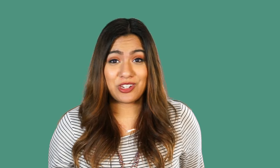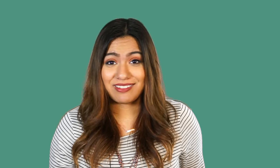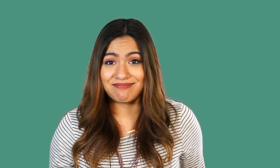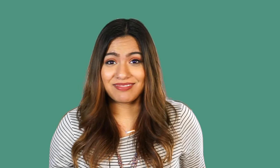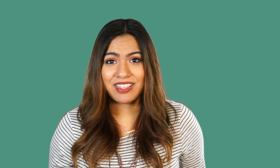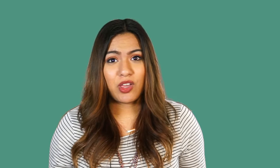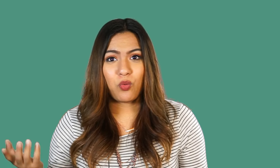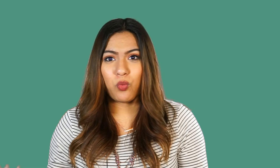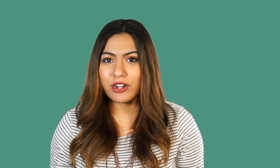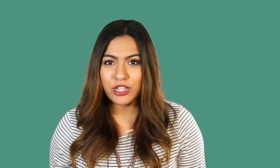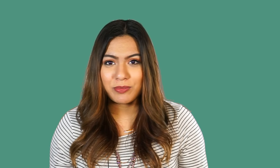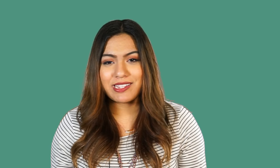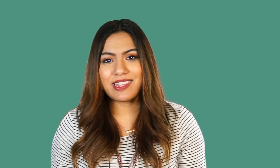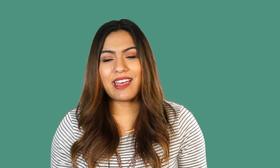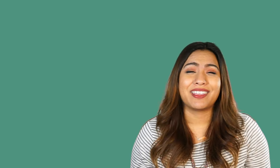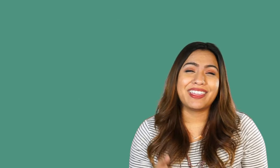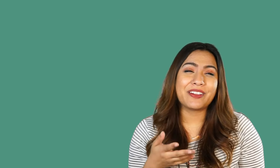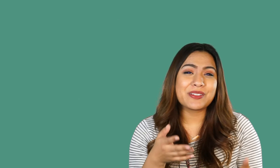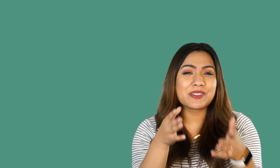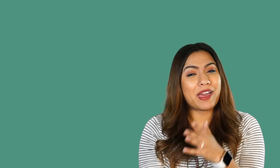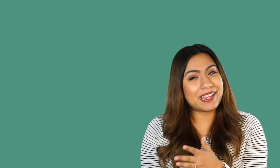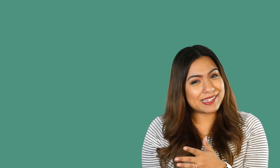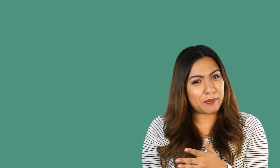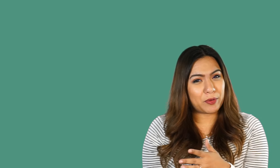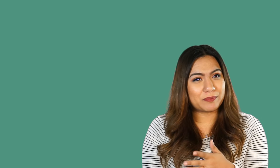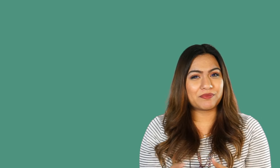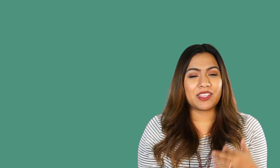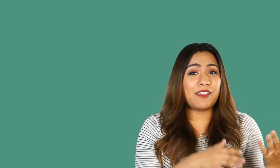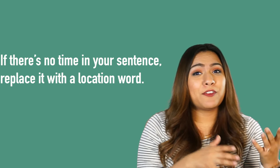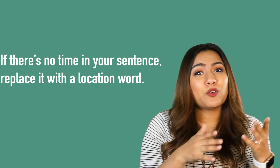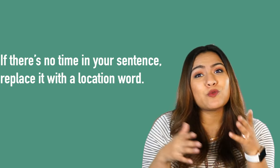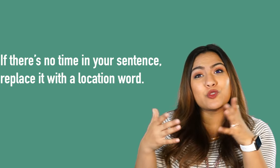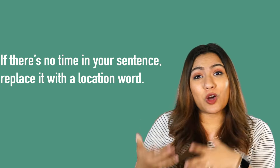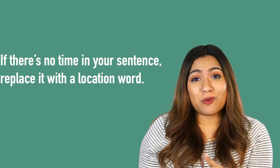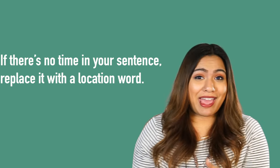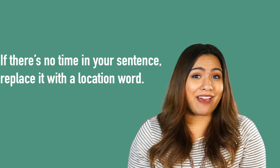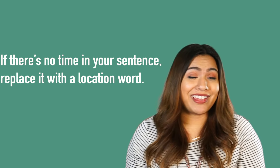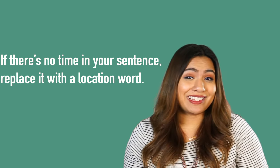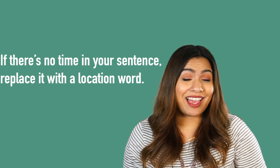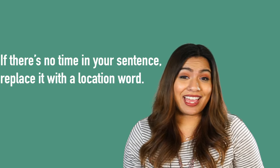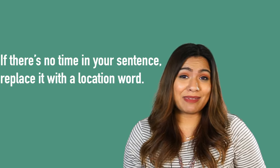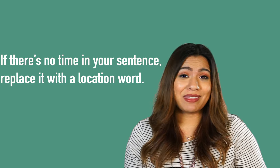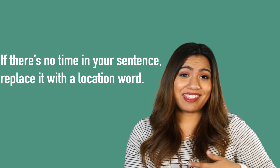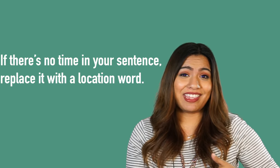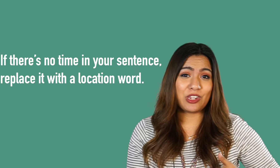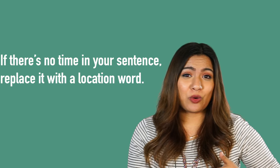location. Where do you place that? Here's an example. If you don't have a time in